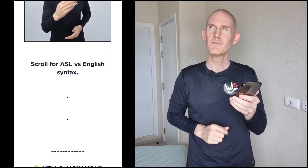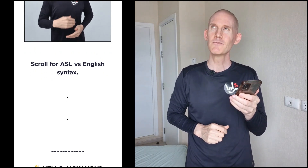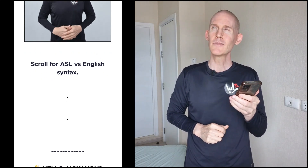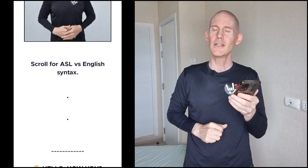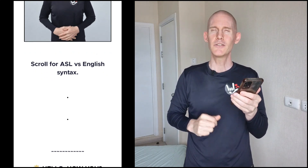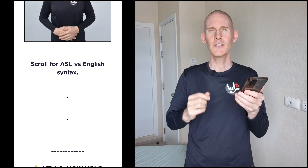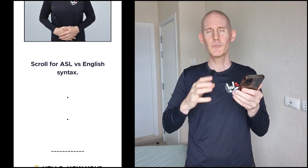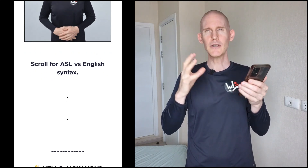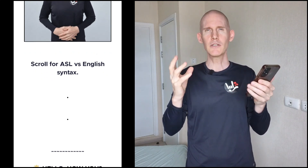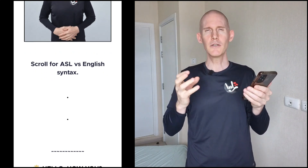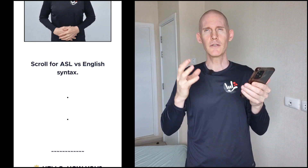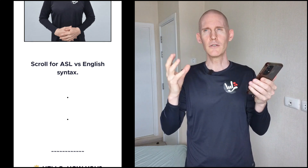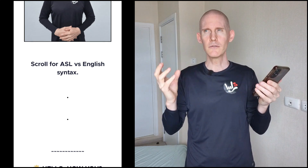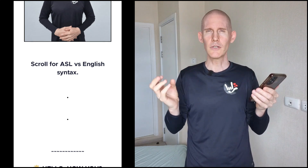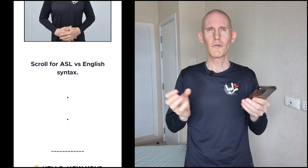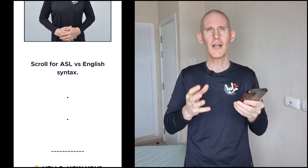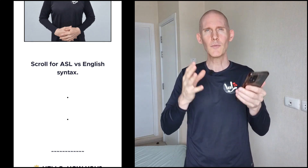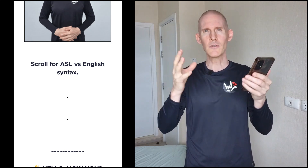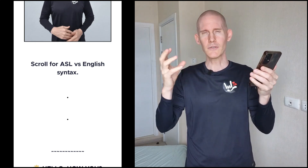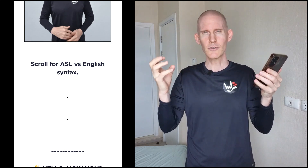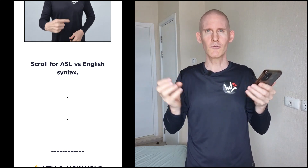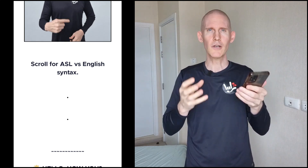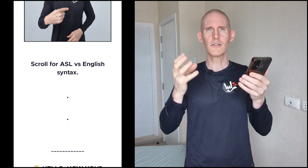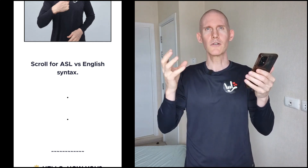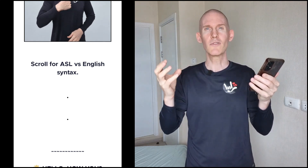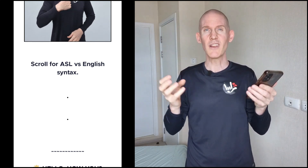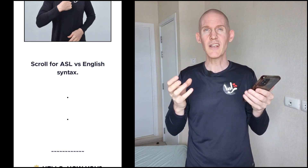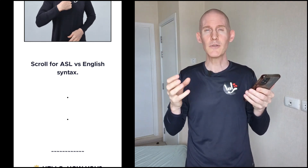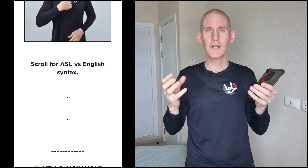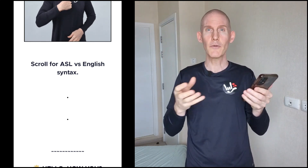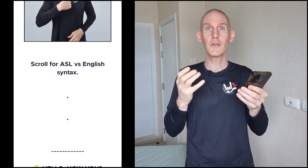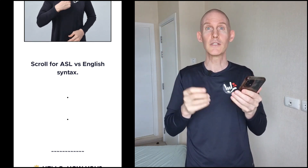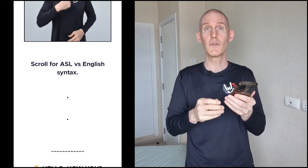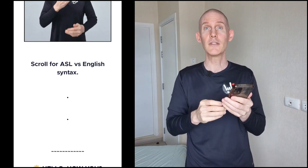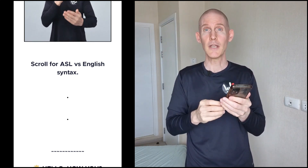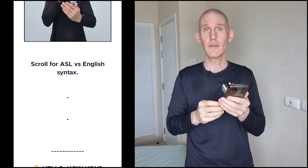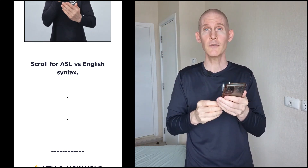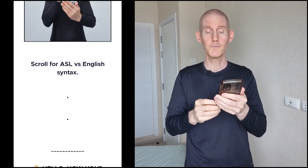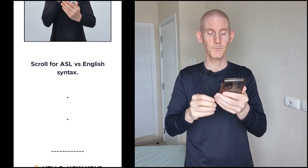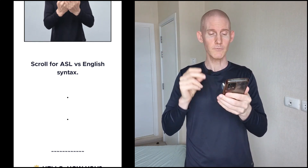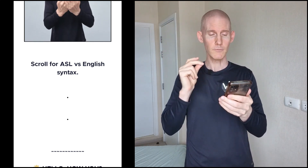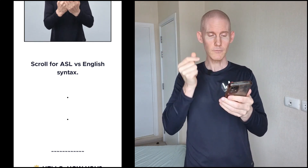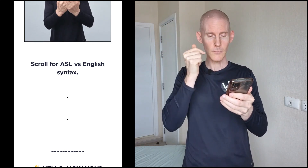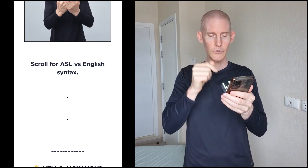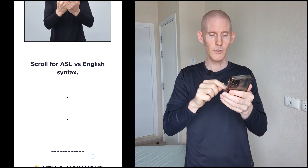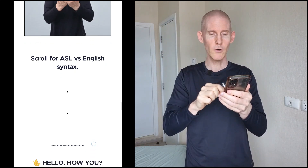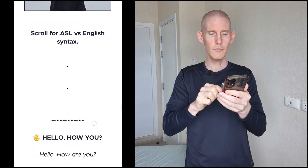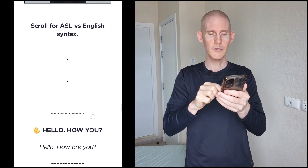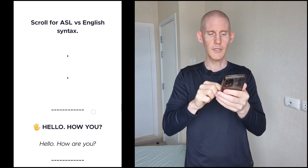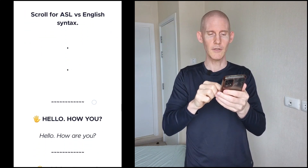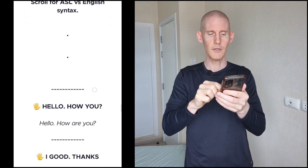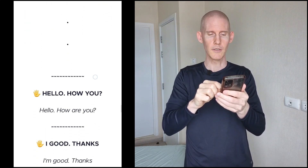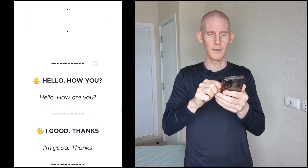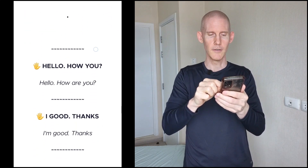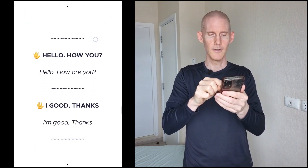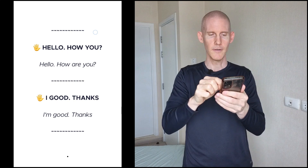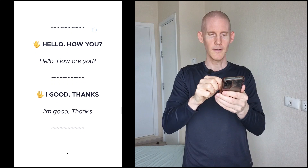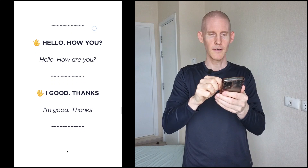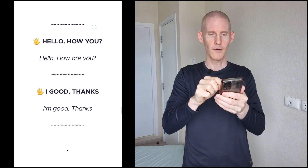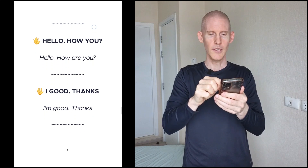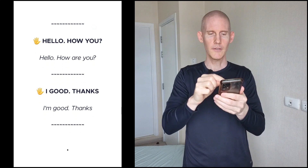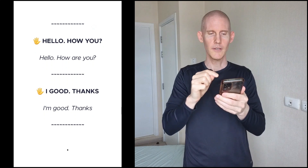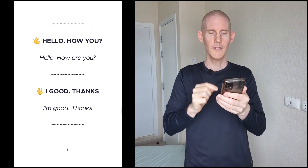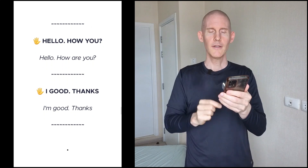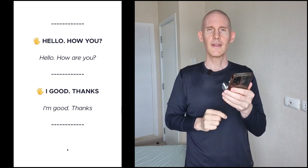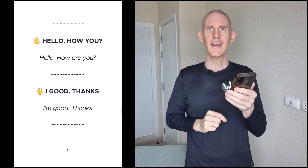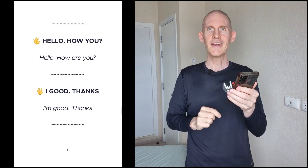syntax? It's just basically the grammar structure of the language, how things fit together. So let's take a look.